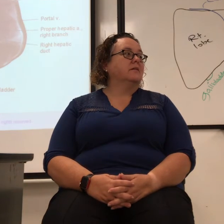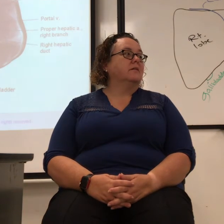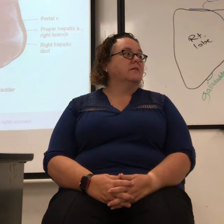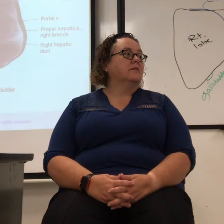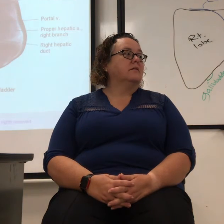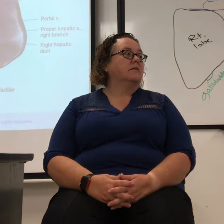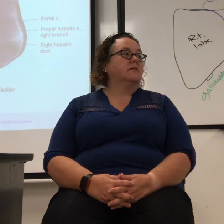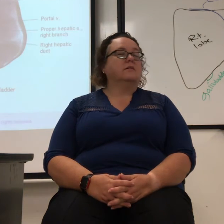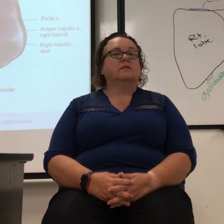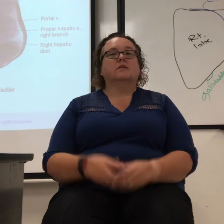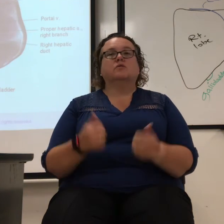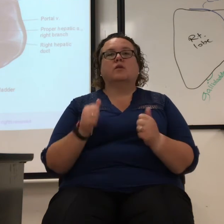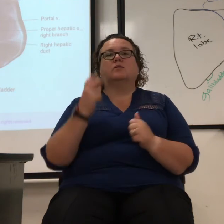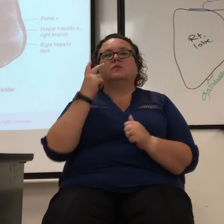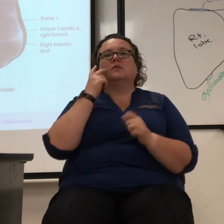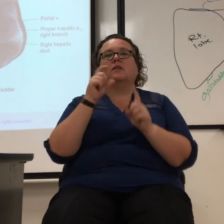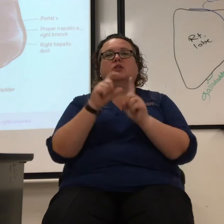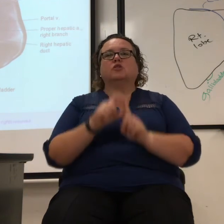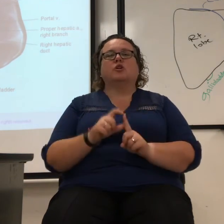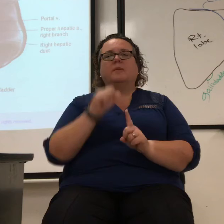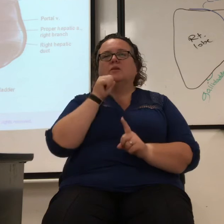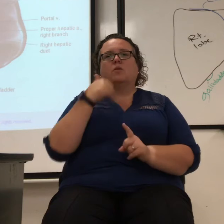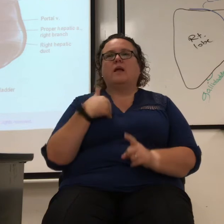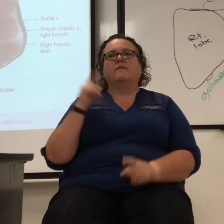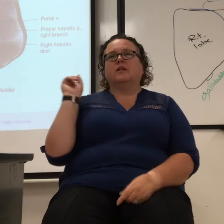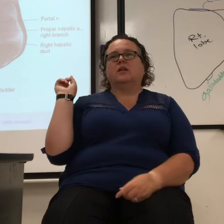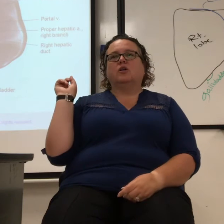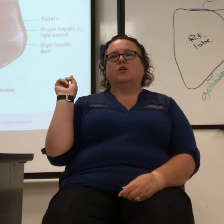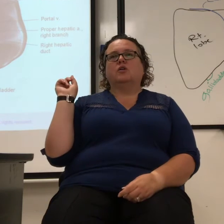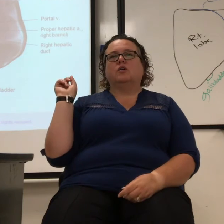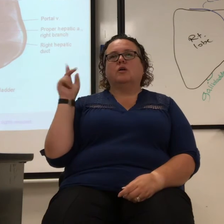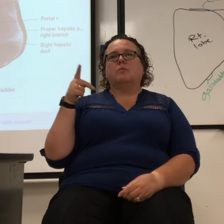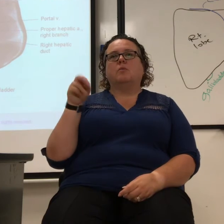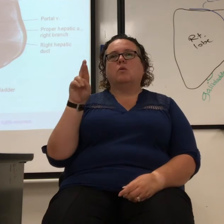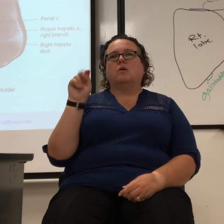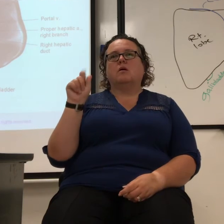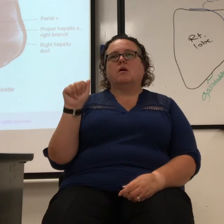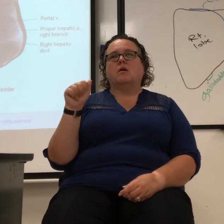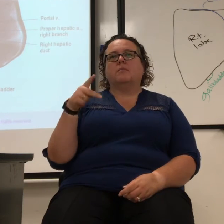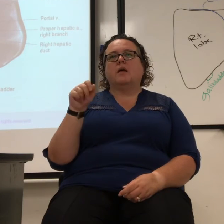Trying to see the term porta hepatis. It's not really happening. It's